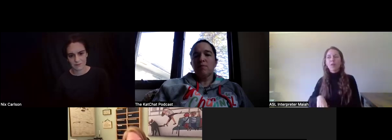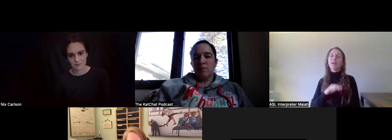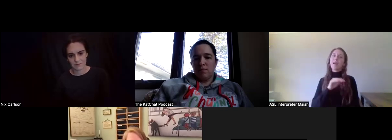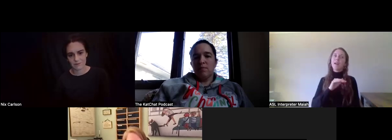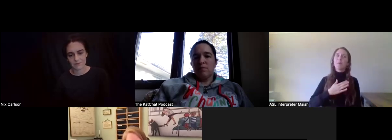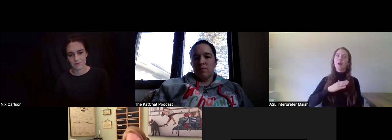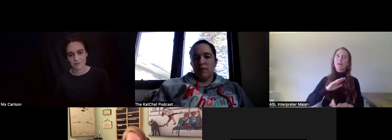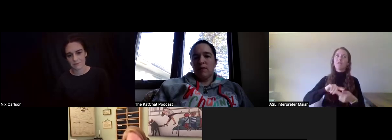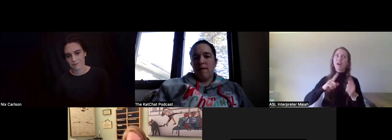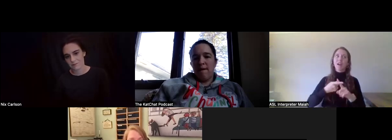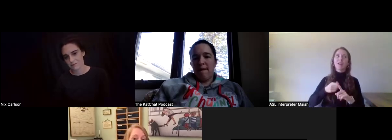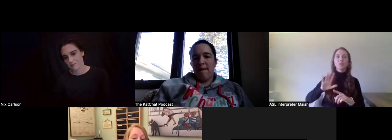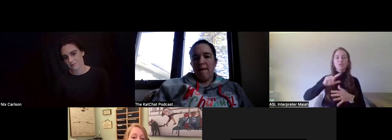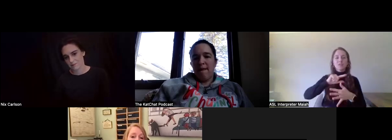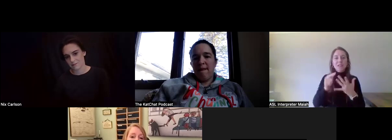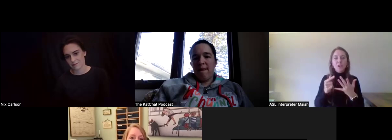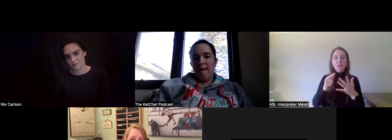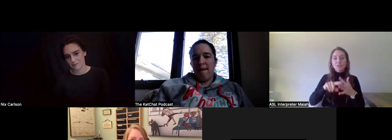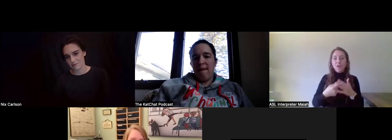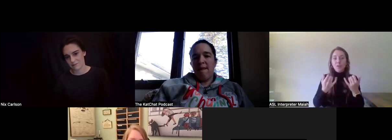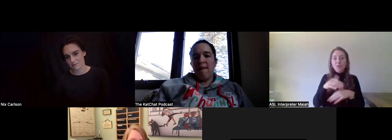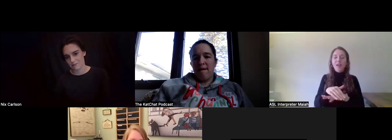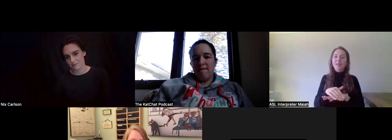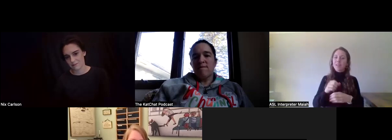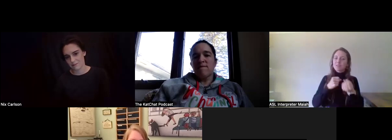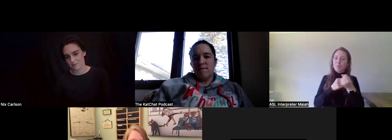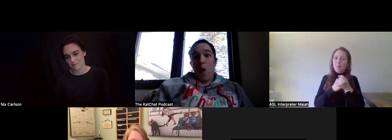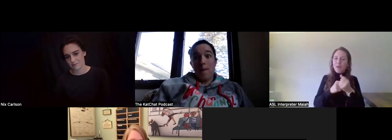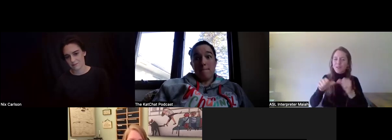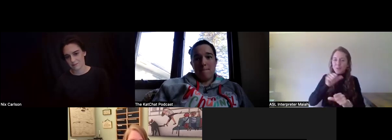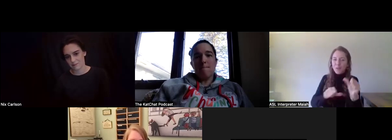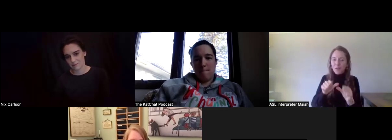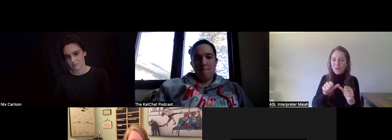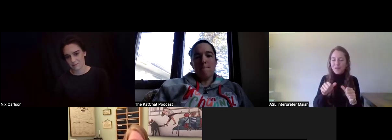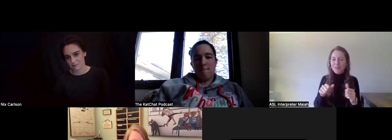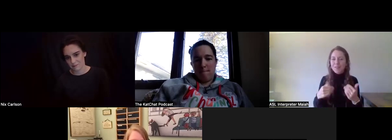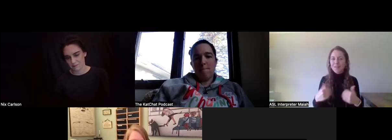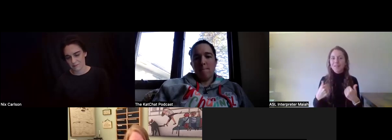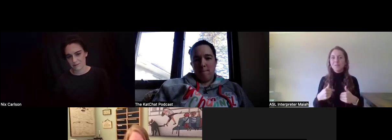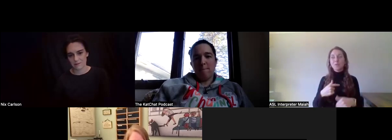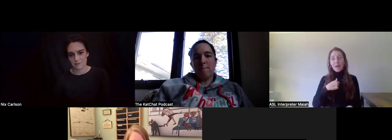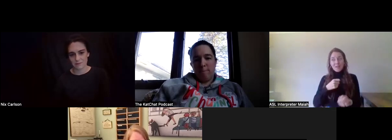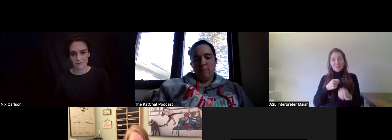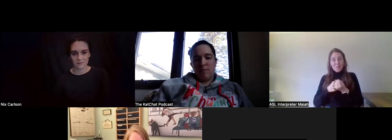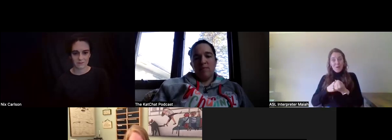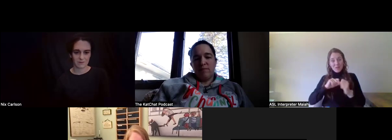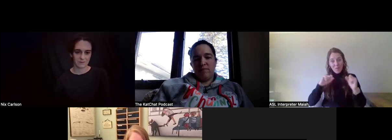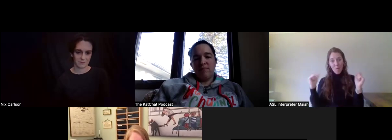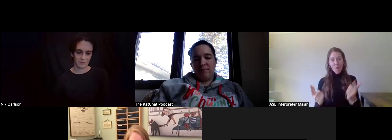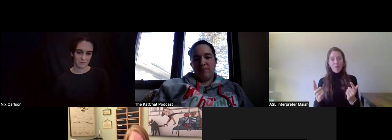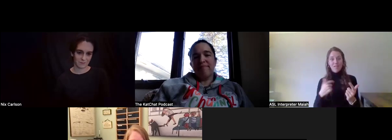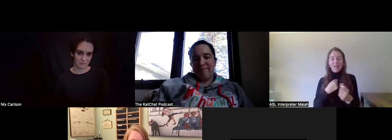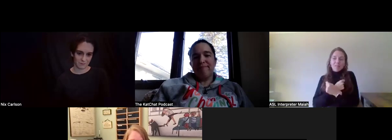series is premiering tonight. They root for each other. So therefore, I root for them all. And I love them